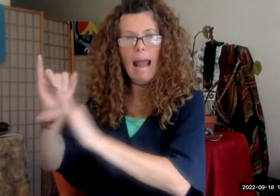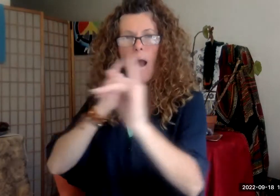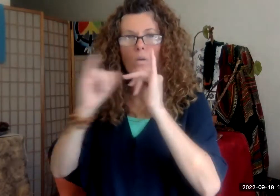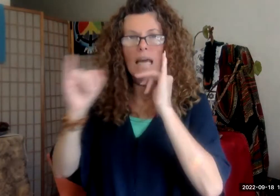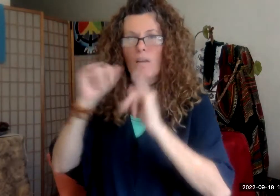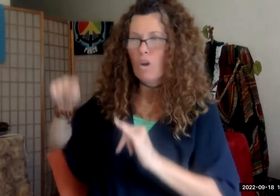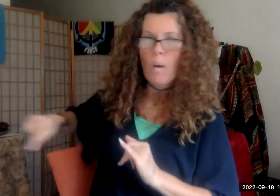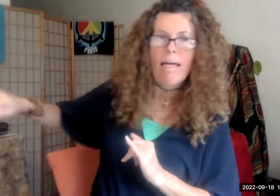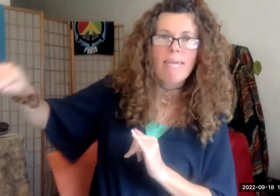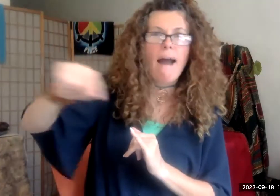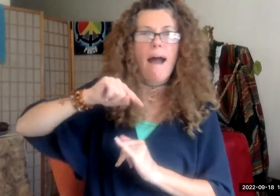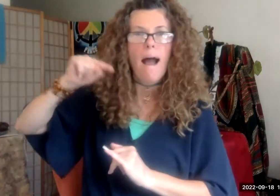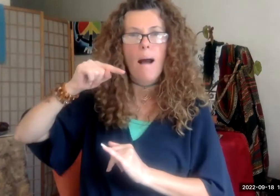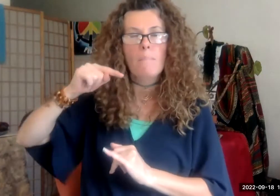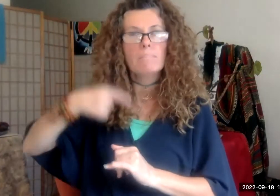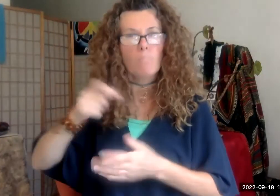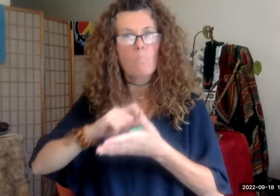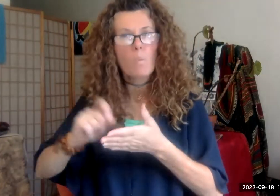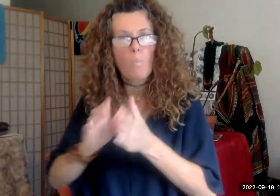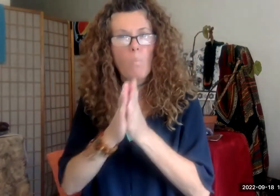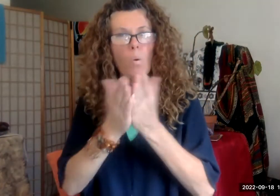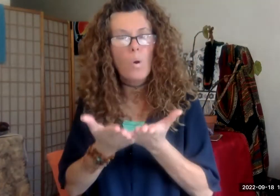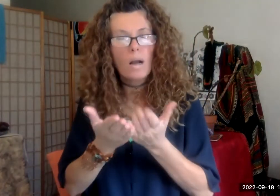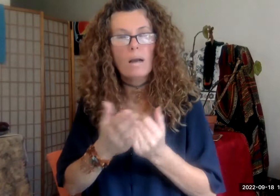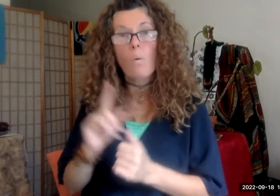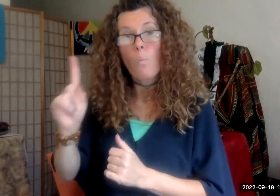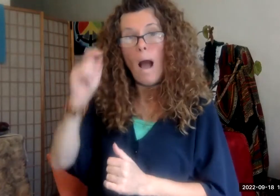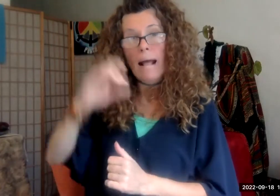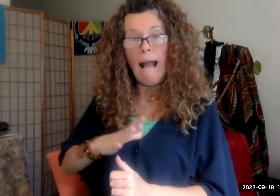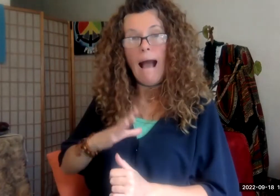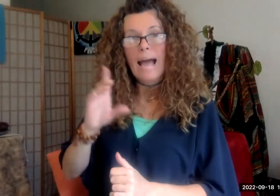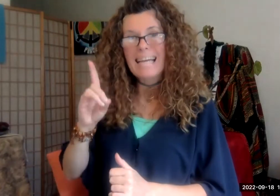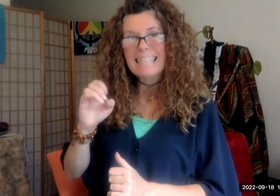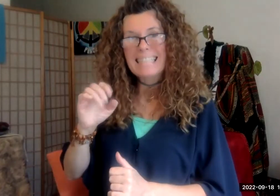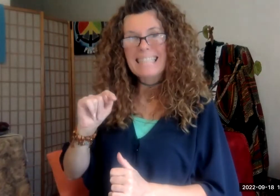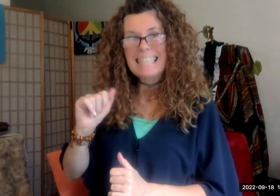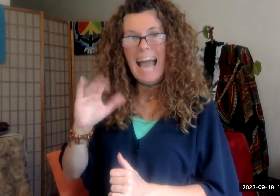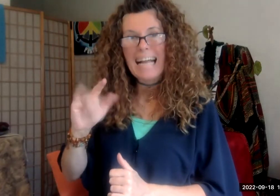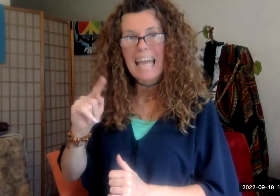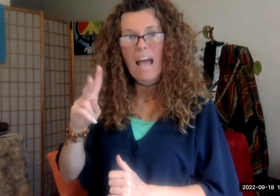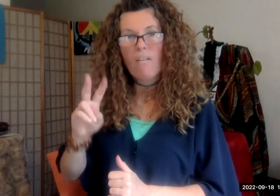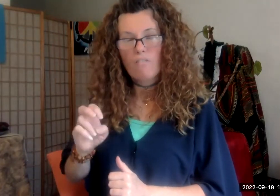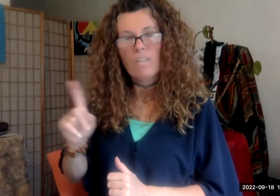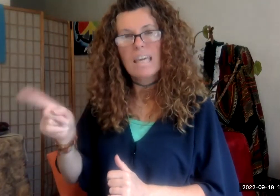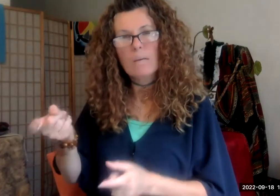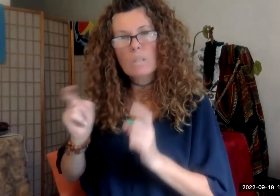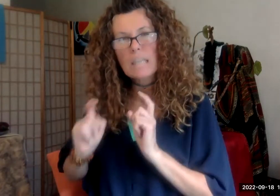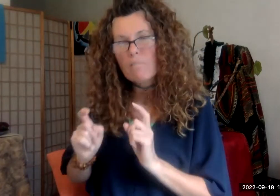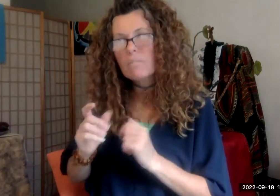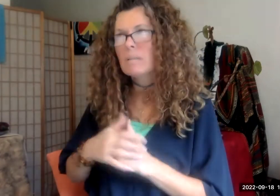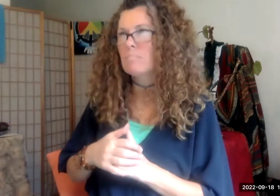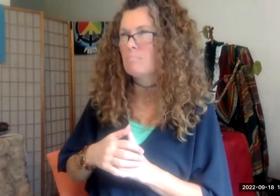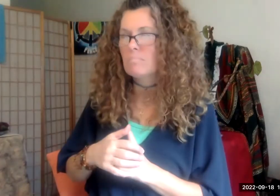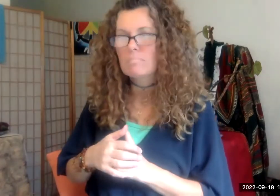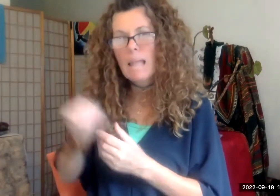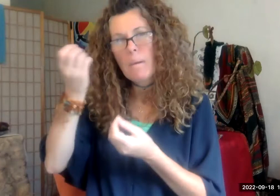books. And I remember one cop who was actually a detective. He was giving me all the, I don't know, the inside dirt